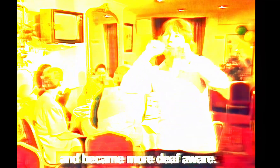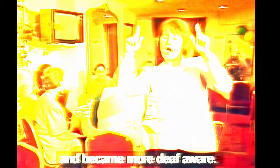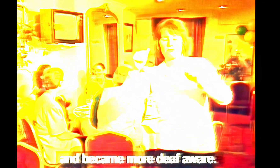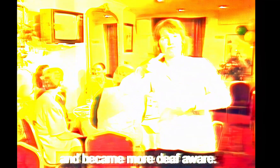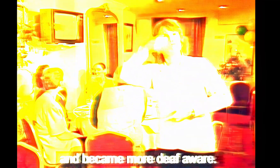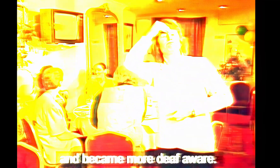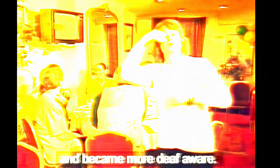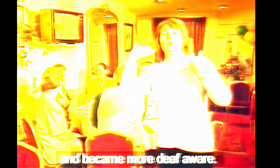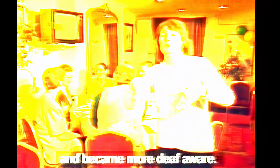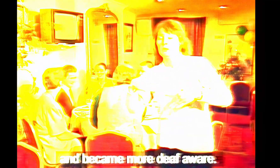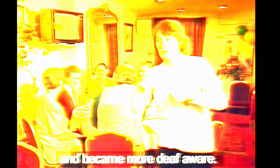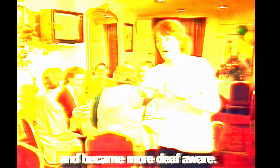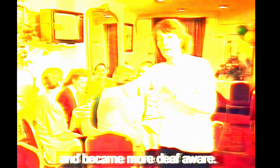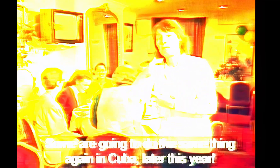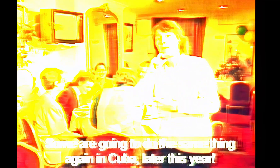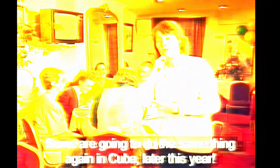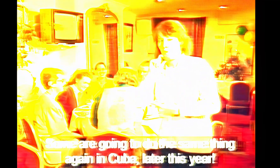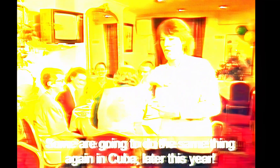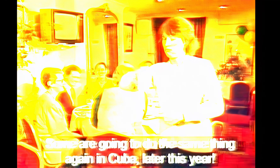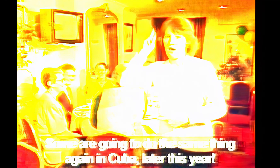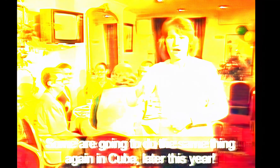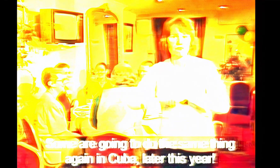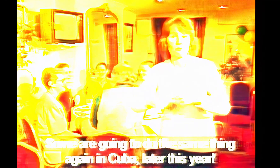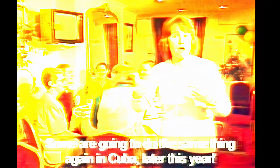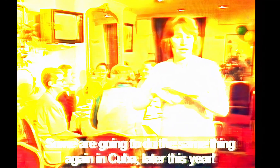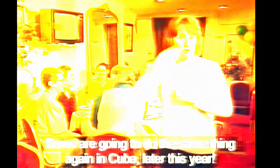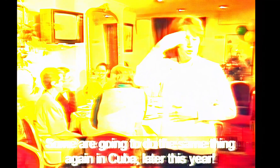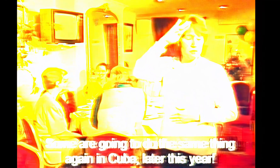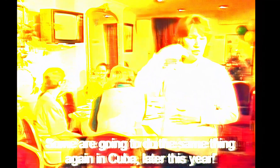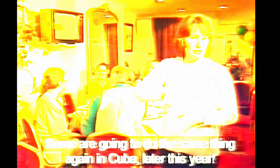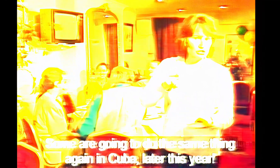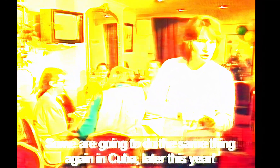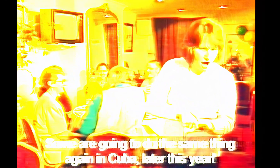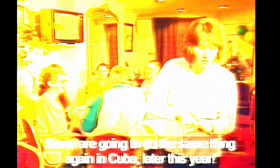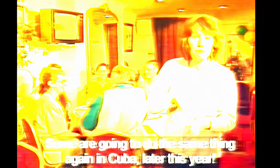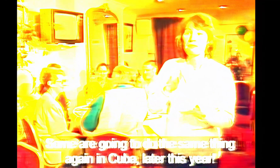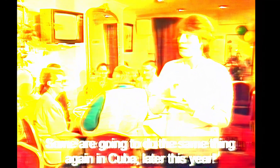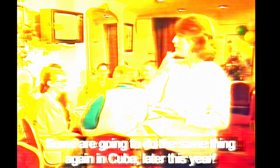more deaf aware. And some of them are even going to do the same thing again in Cuba later this year.